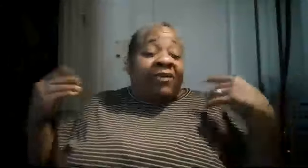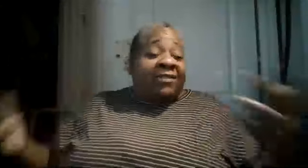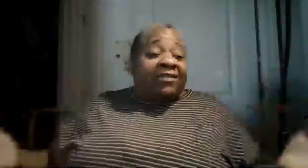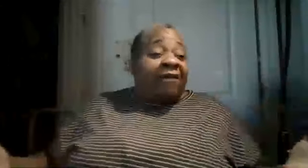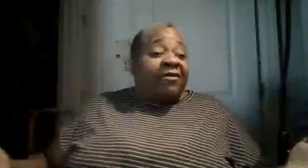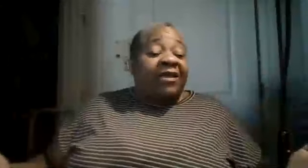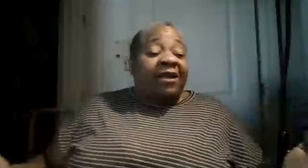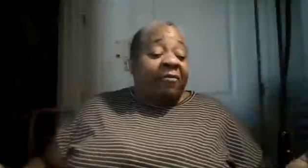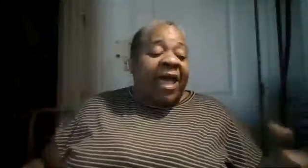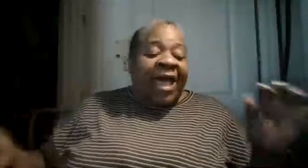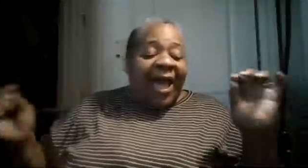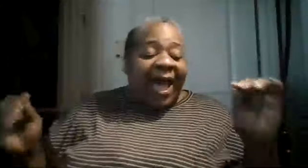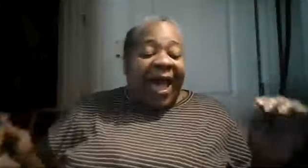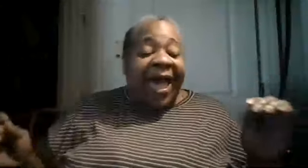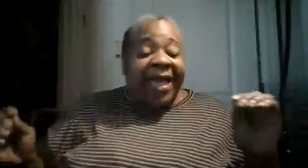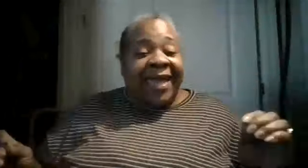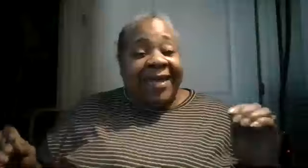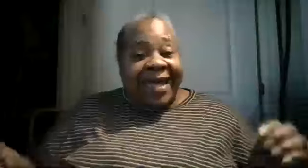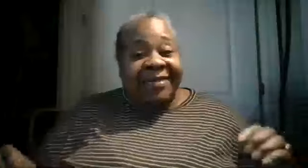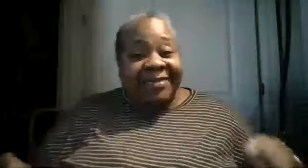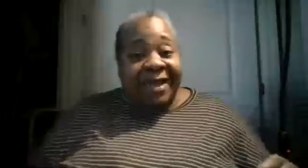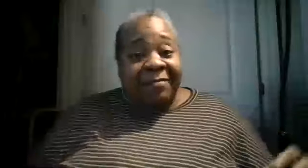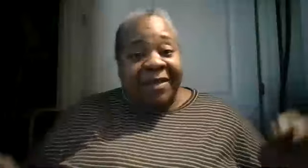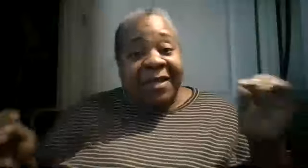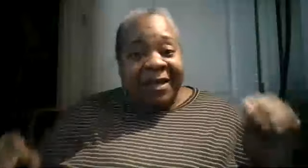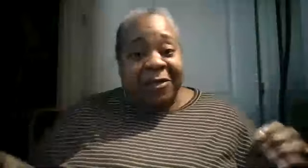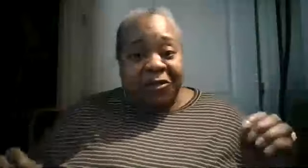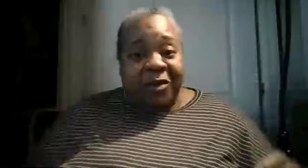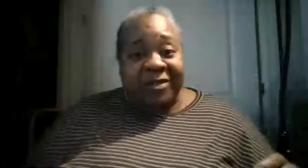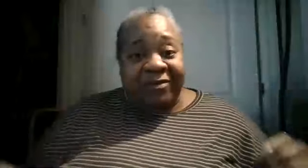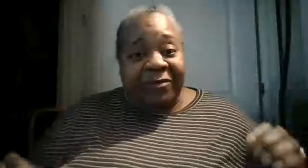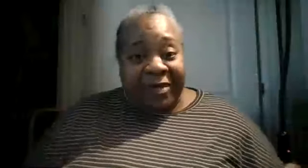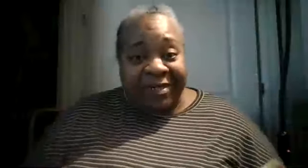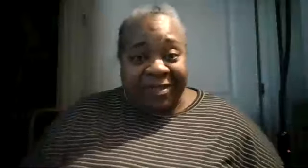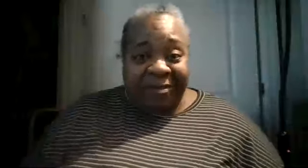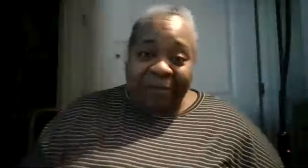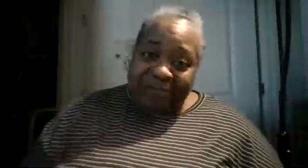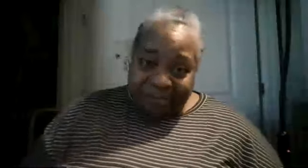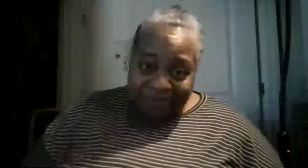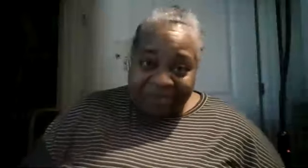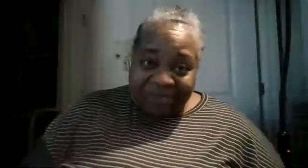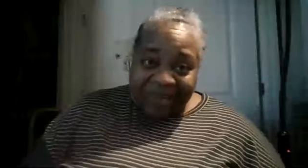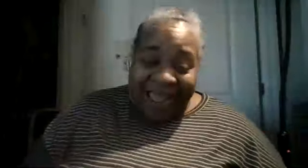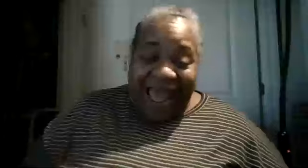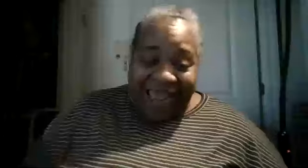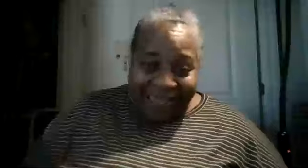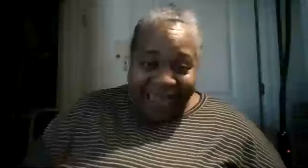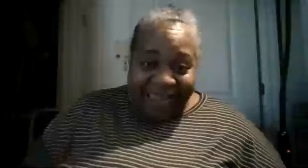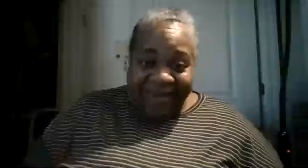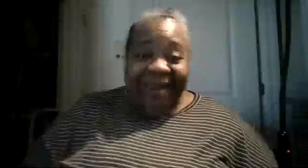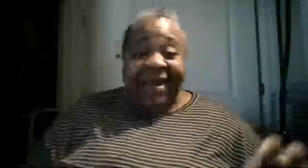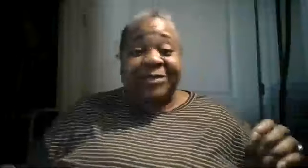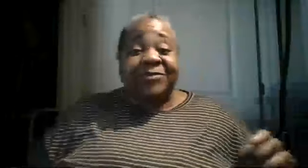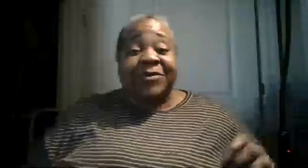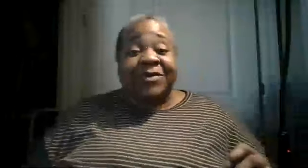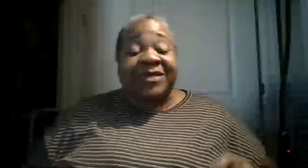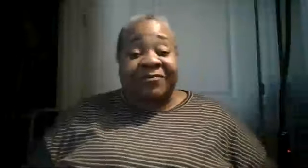listened to everything, everybody. I can accept constructive criticism. I can. And I do know the